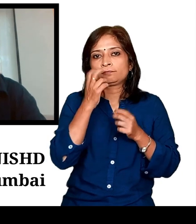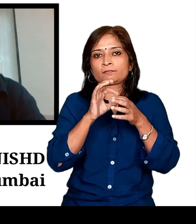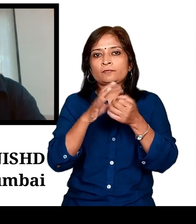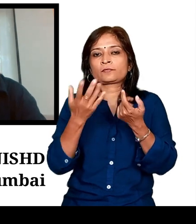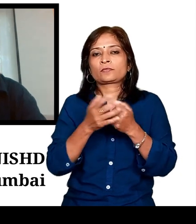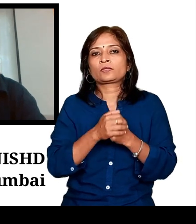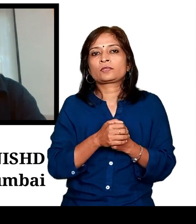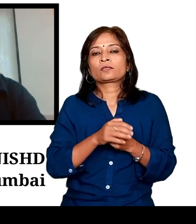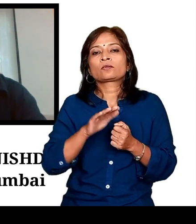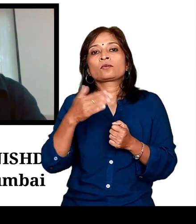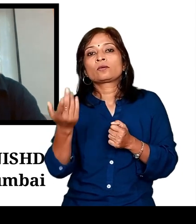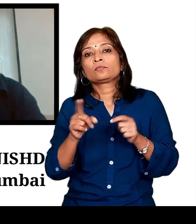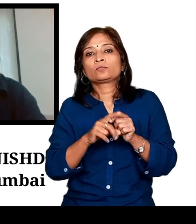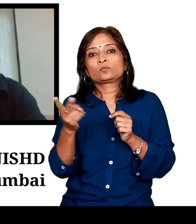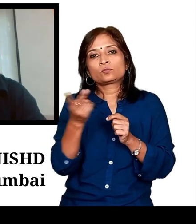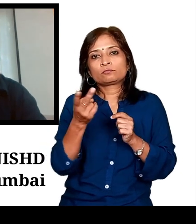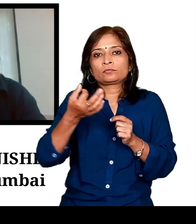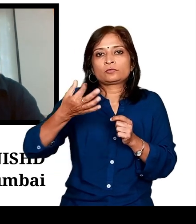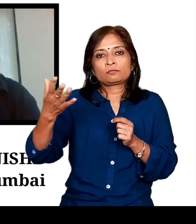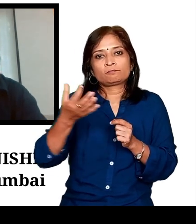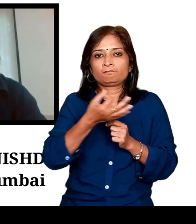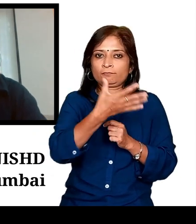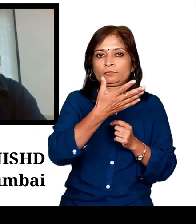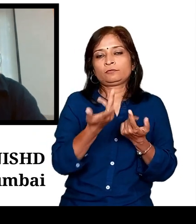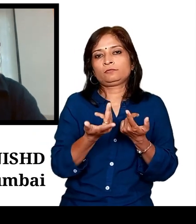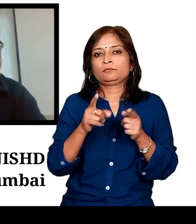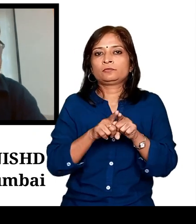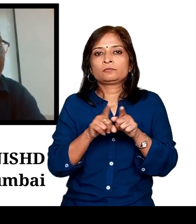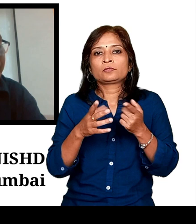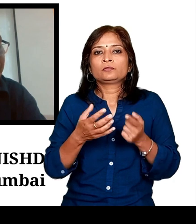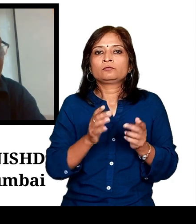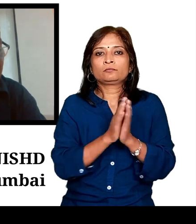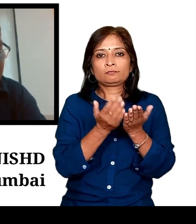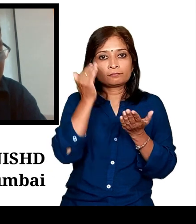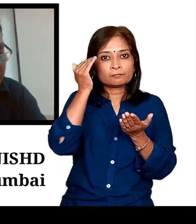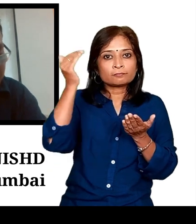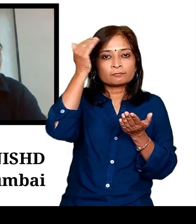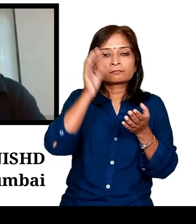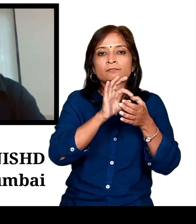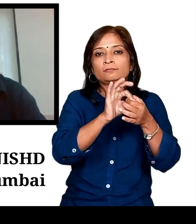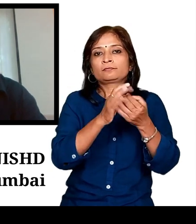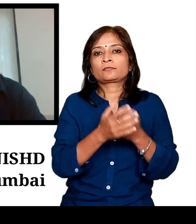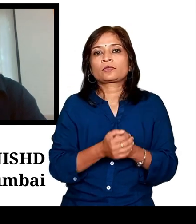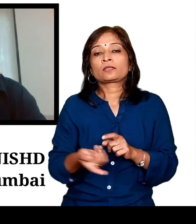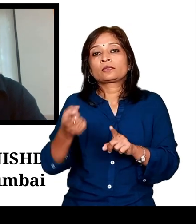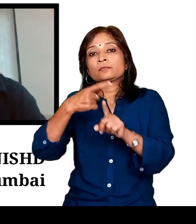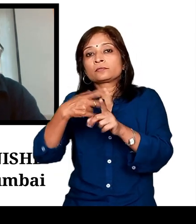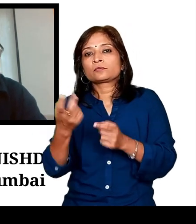Then PhD we have in both specialization areas, special education, as well